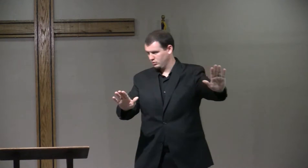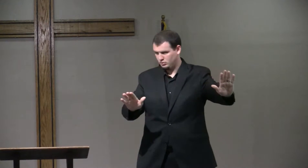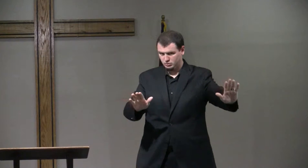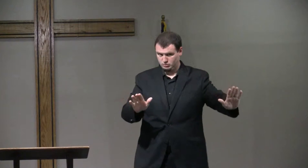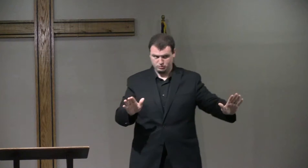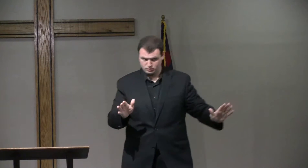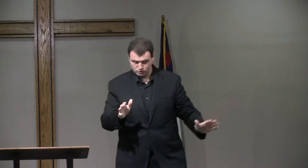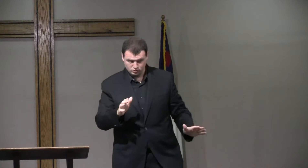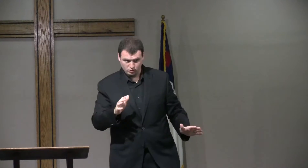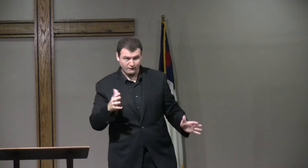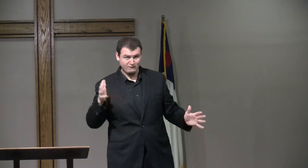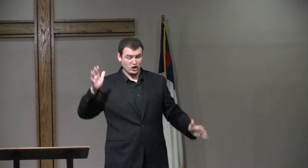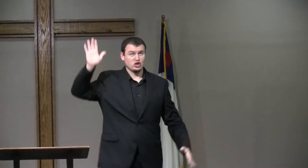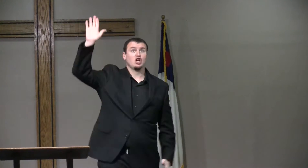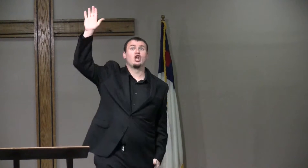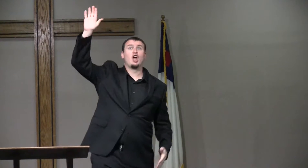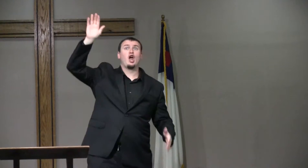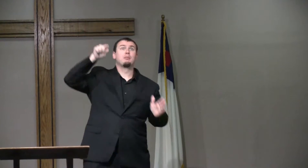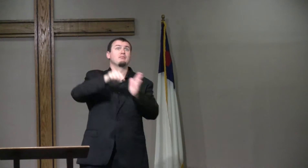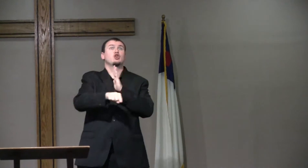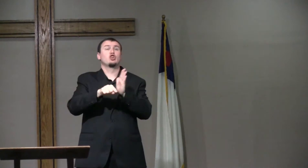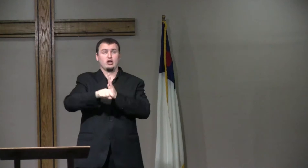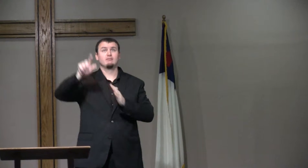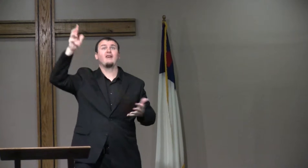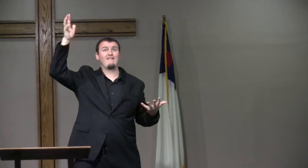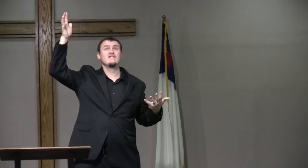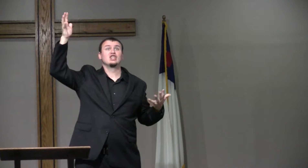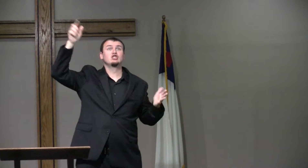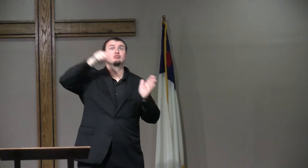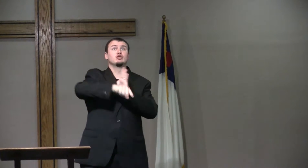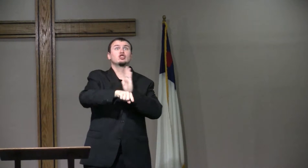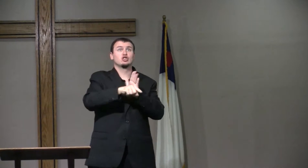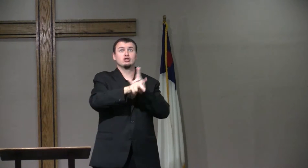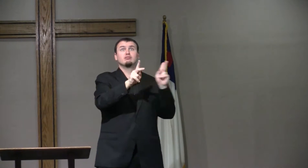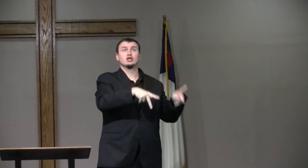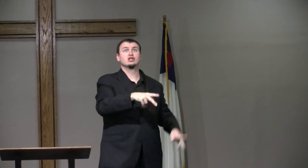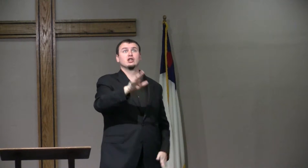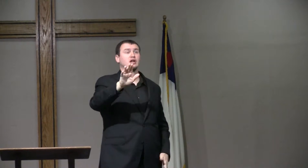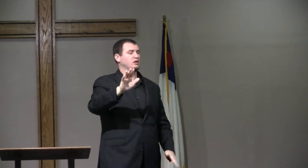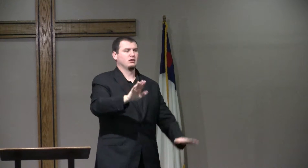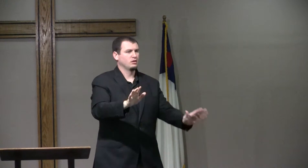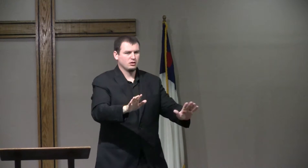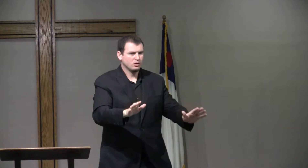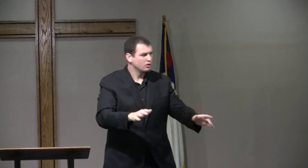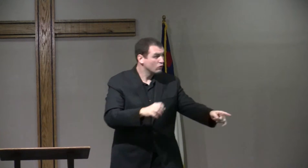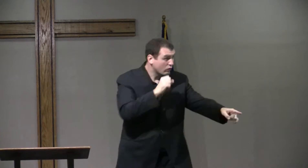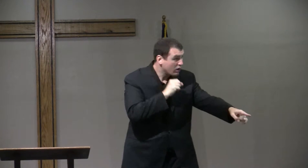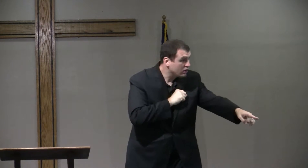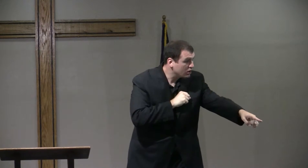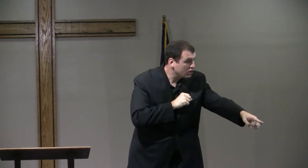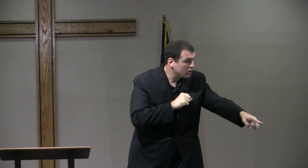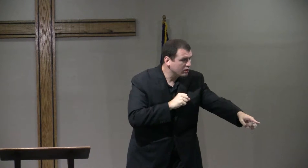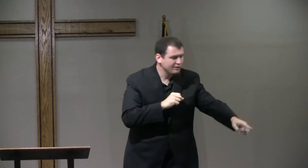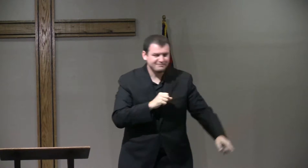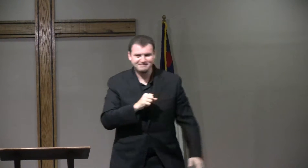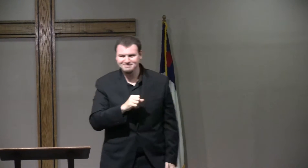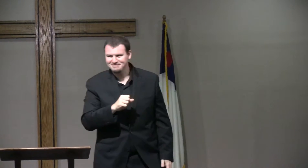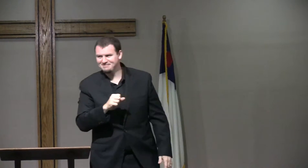Maybe you have done this. Wait, don't tell me. Don't raise your hand that, yes, I have done this before. I have murdered a person. Oh,